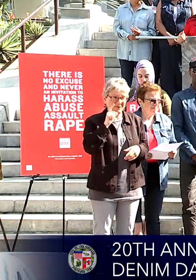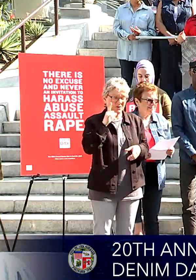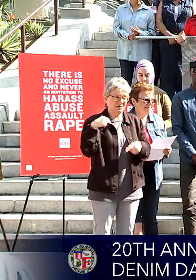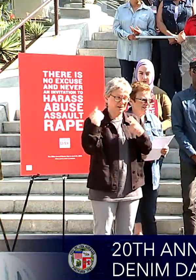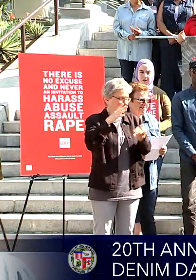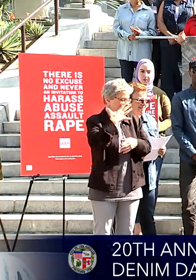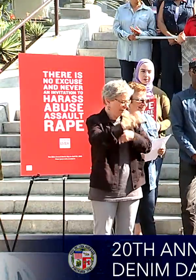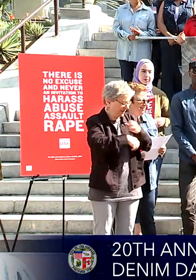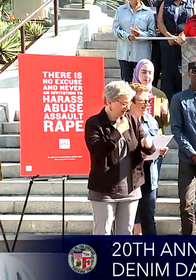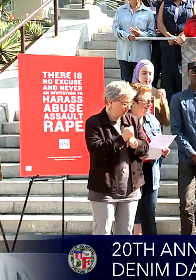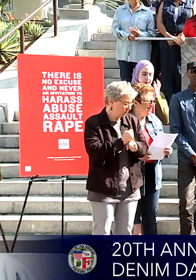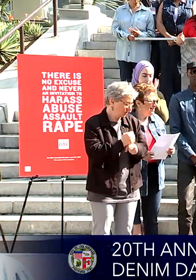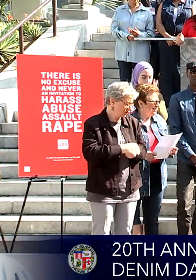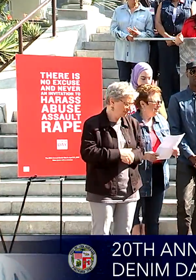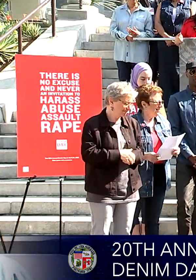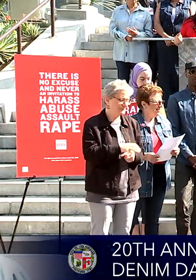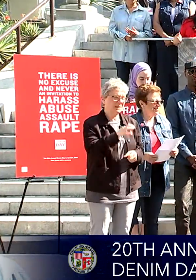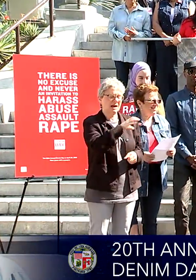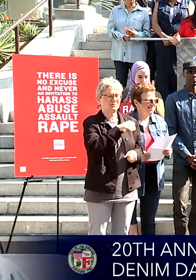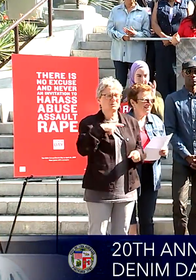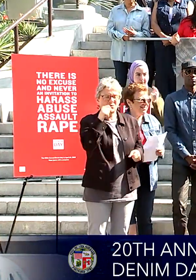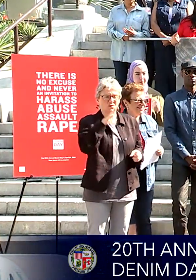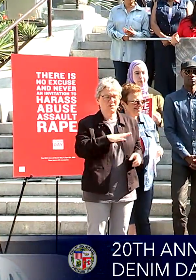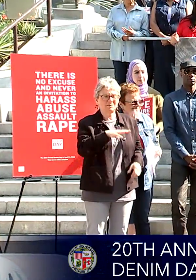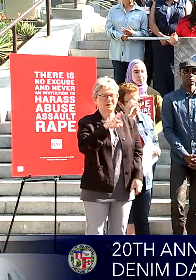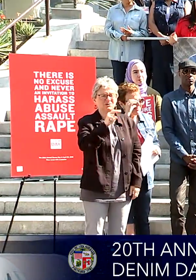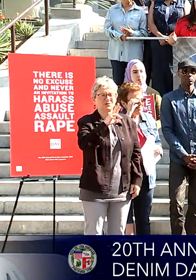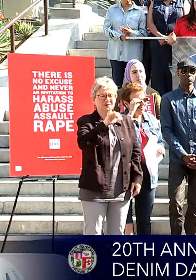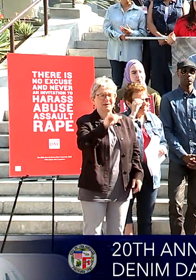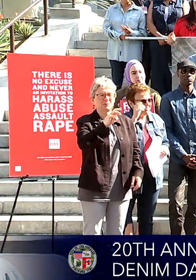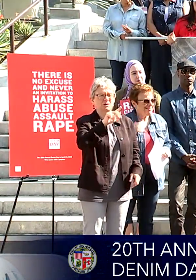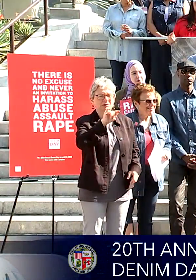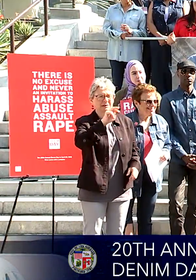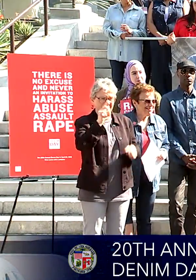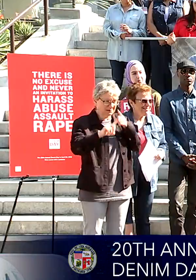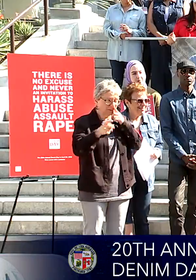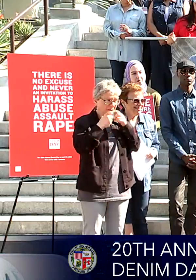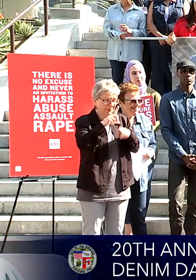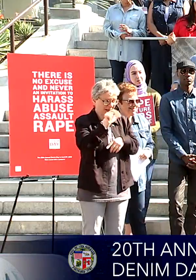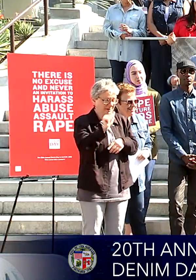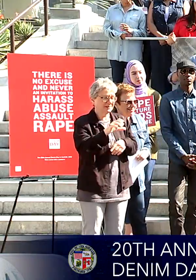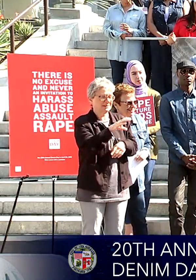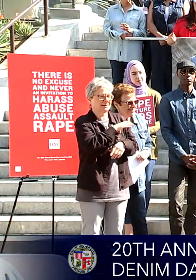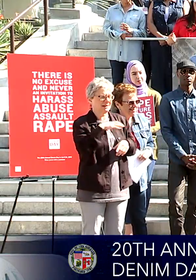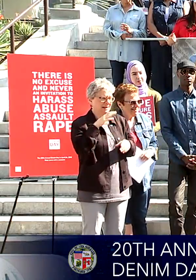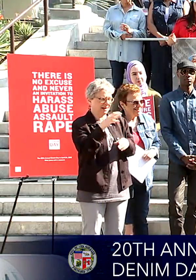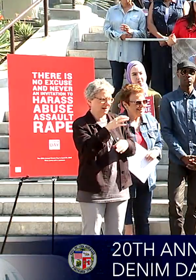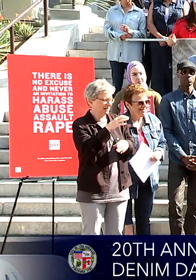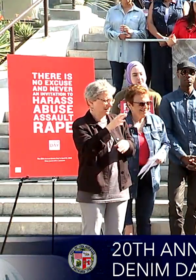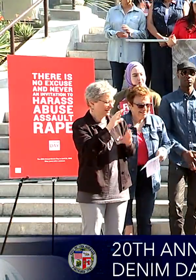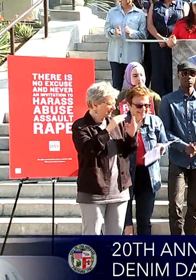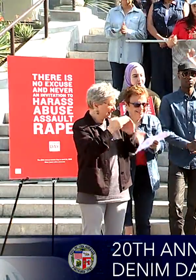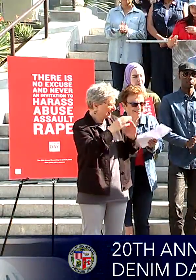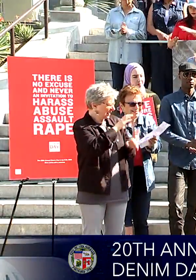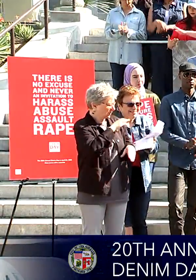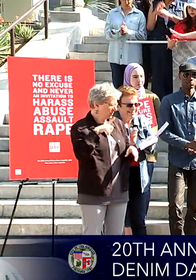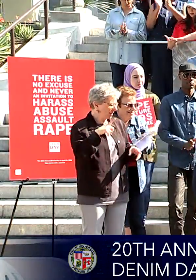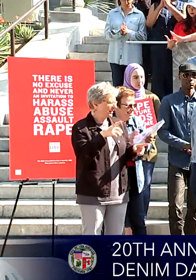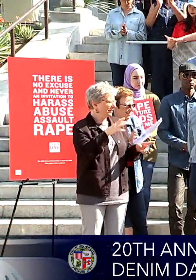the last 5 years. Councilwoman Nuri Martinez from Los Angeles City Council, District 6.